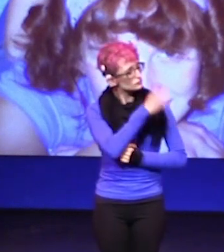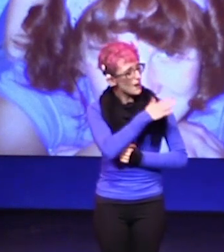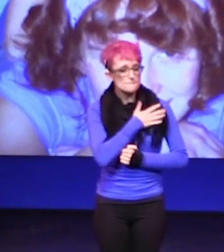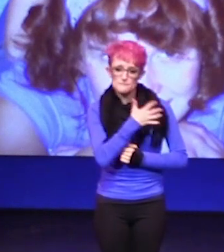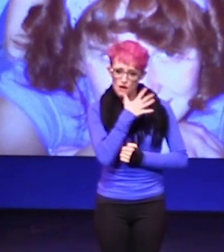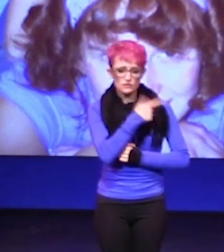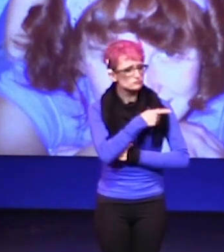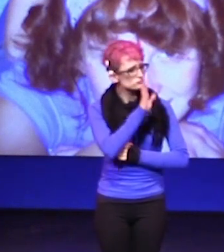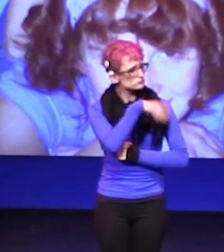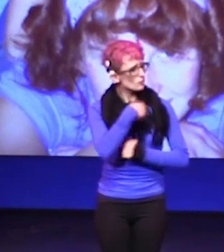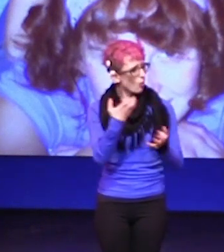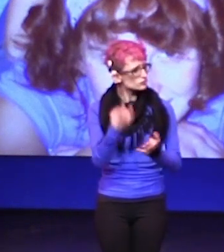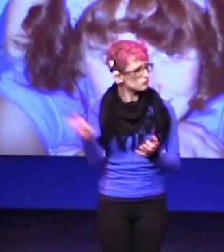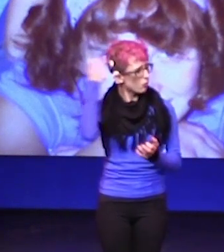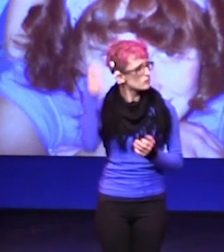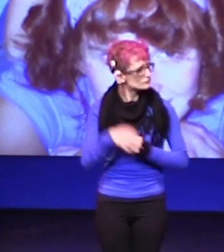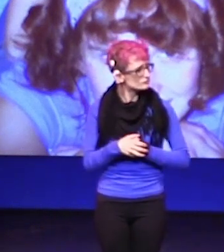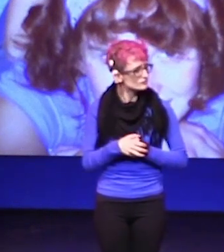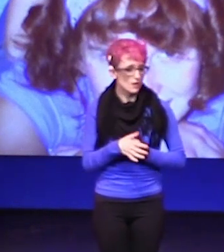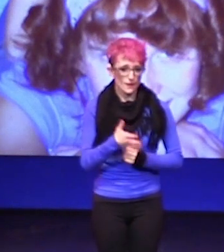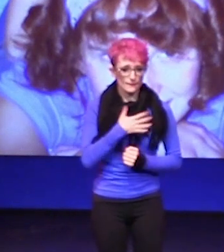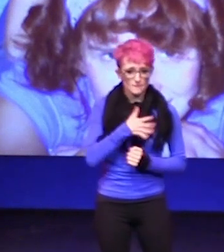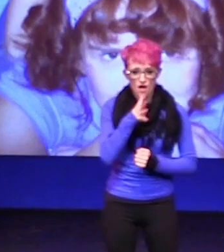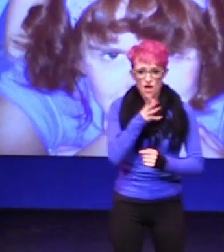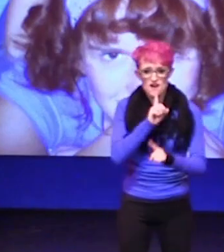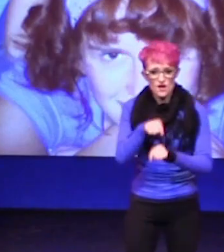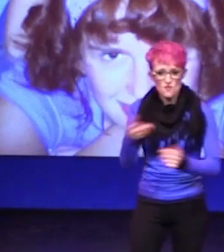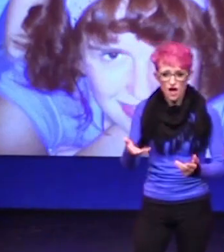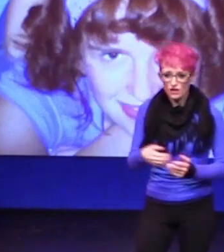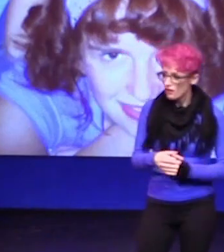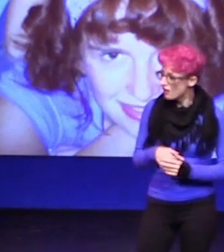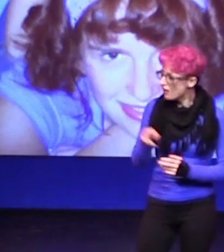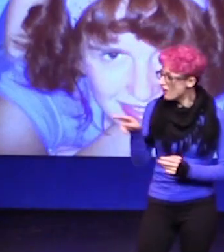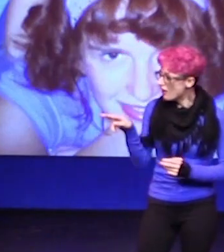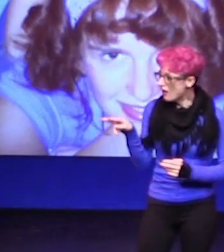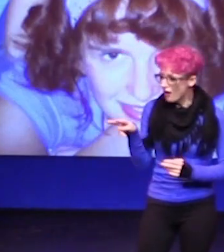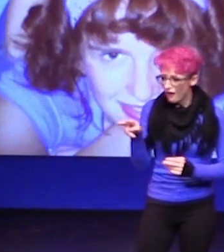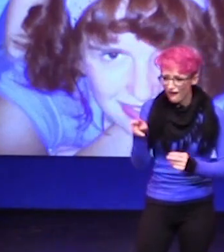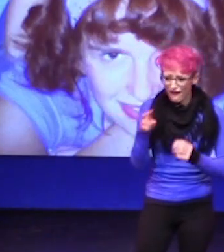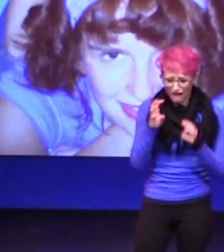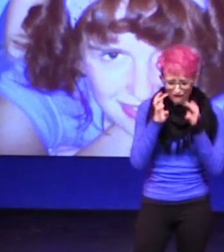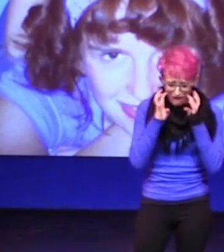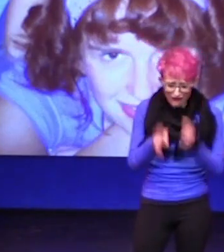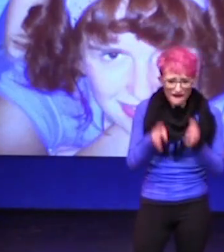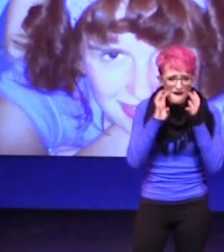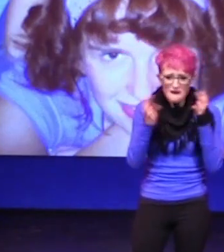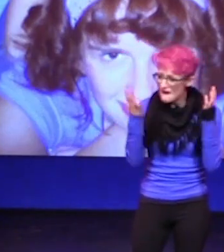and I turned to her, and I told her, "Mom, I want to cook your implant." And my mom's response was to break down